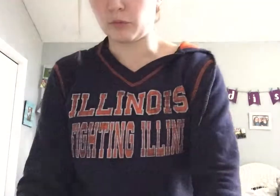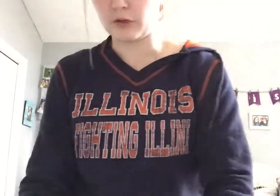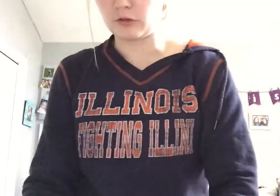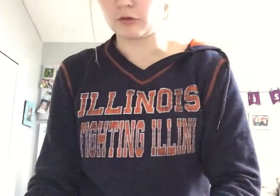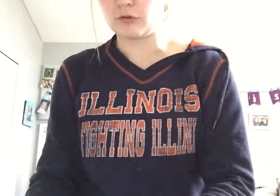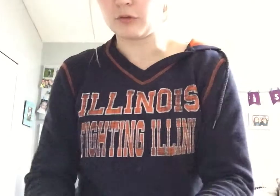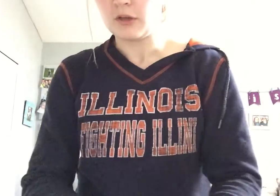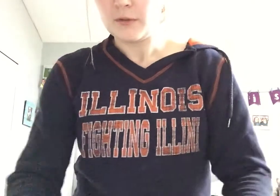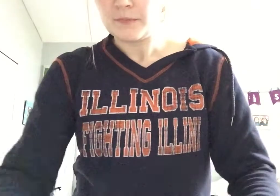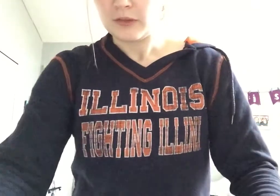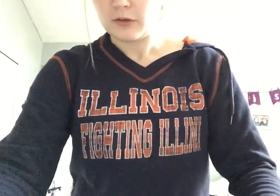1, 2,